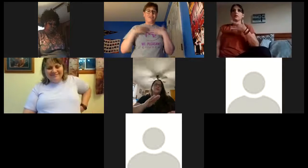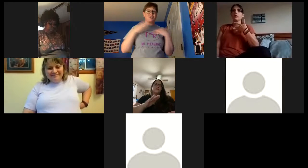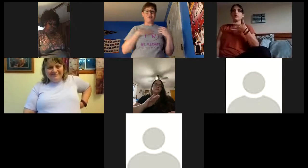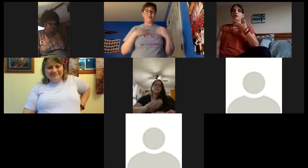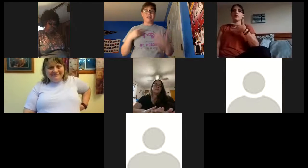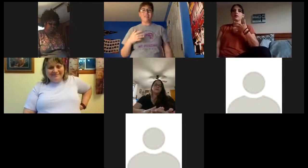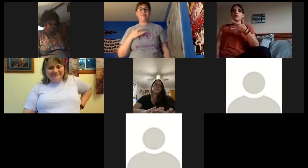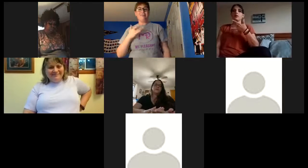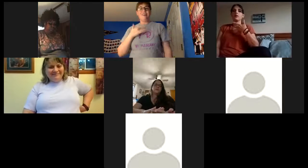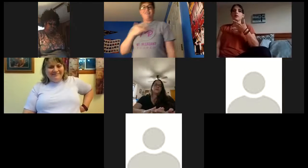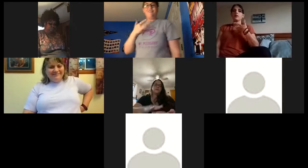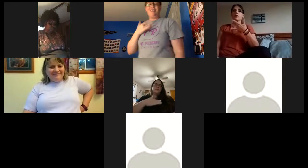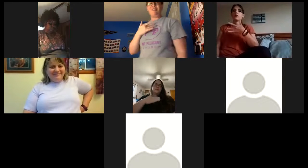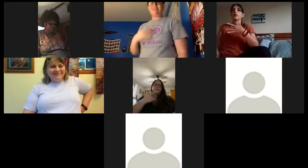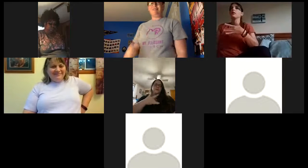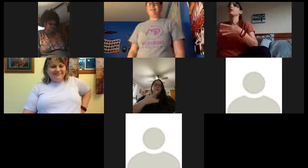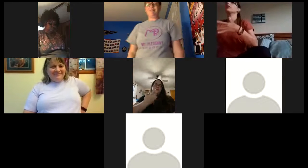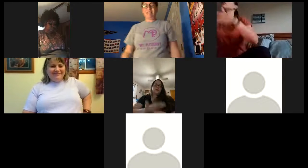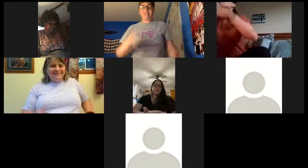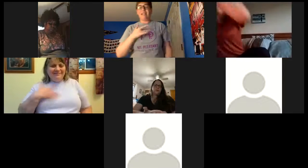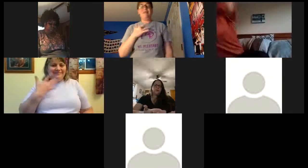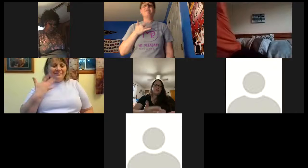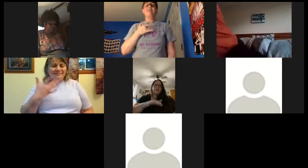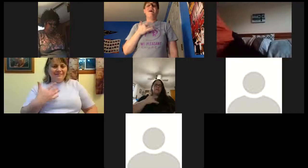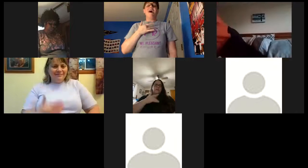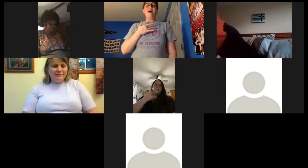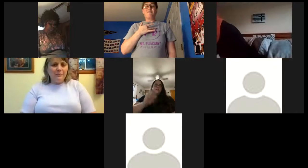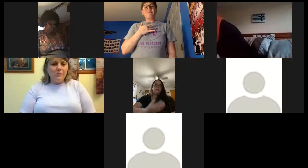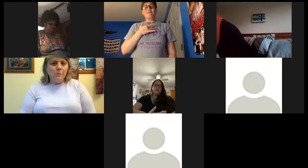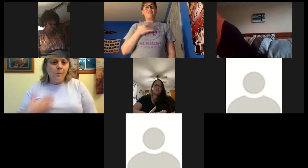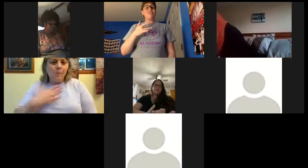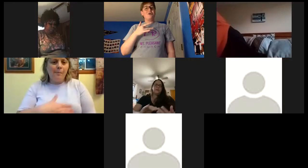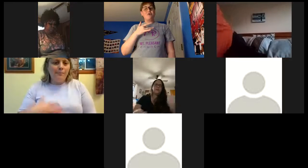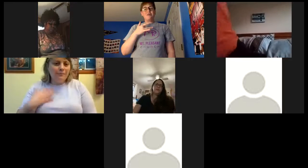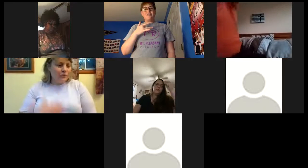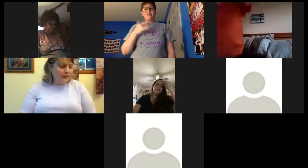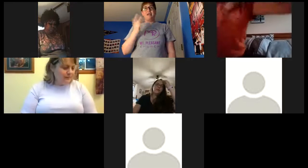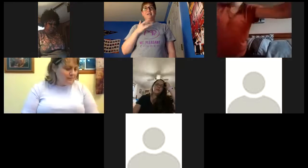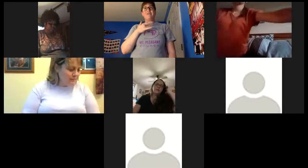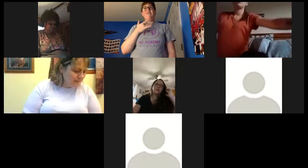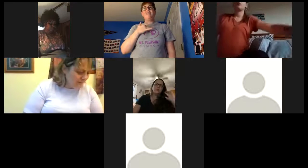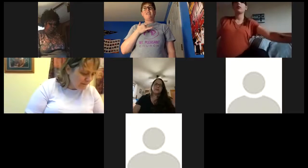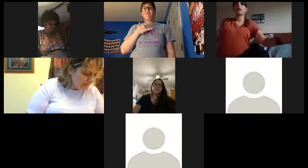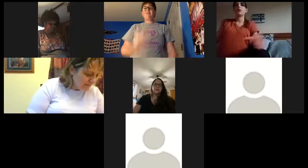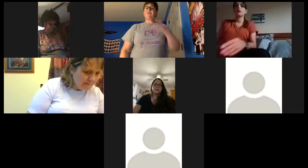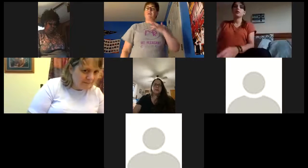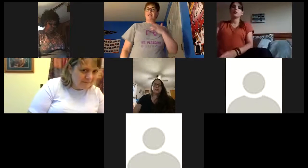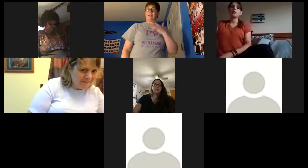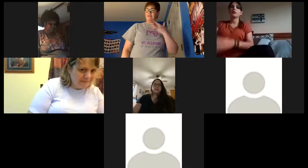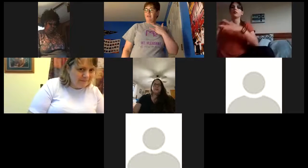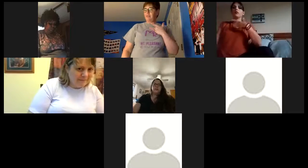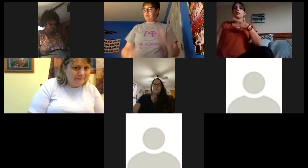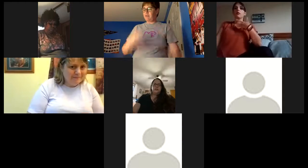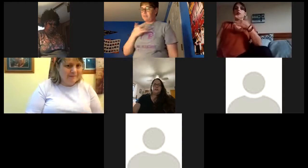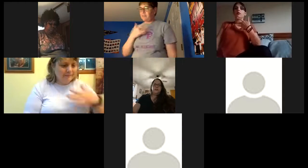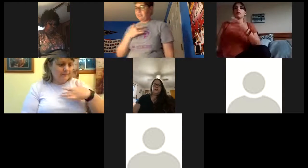stuff that you're doing right here. Feel and anyways. So, okay, so feel. So we did,